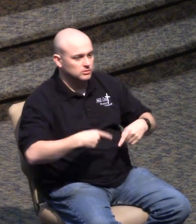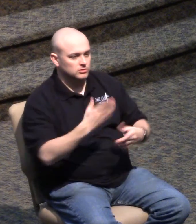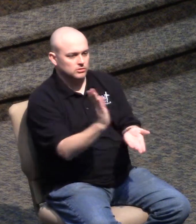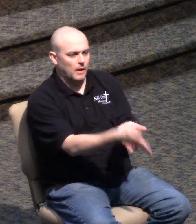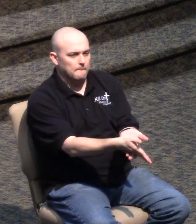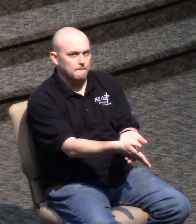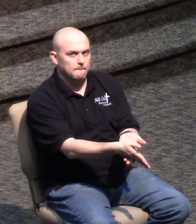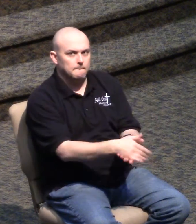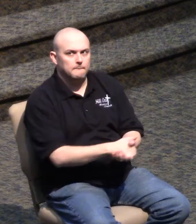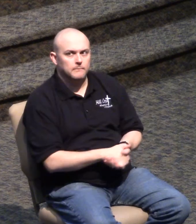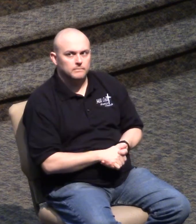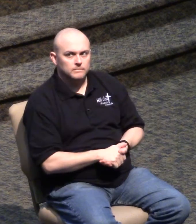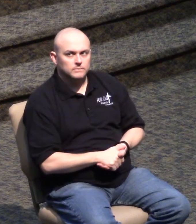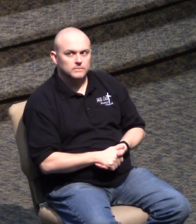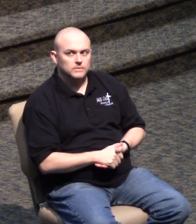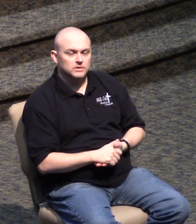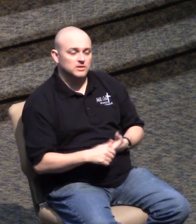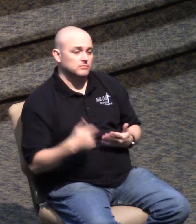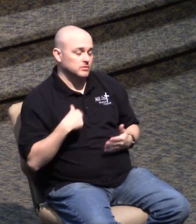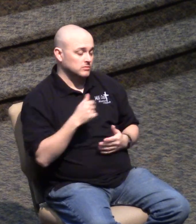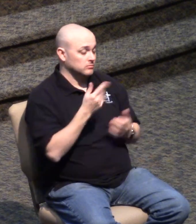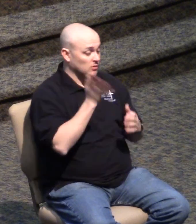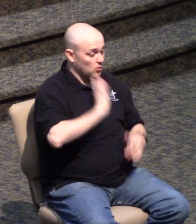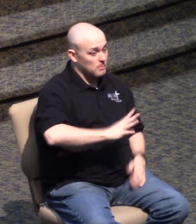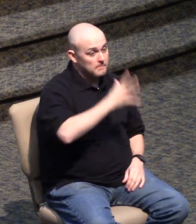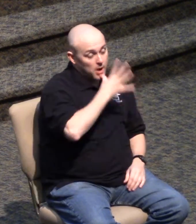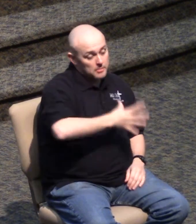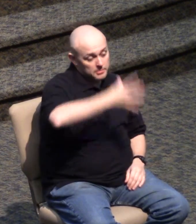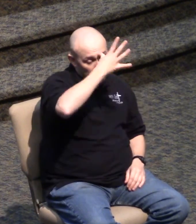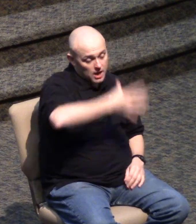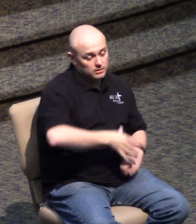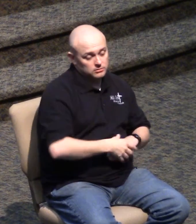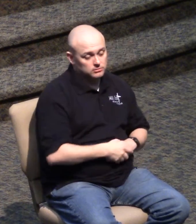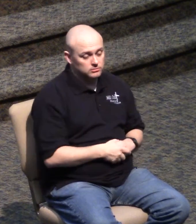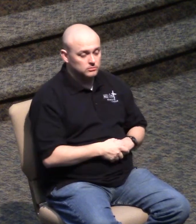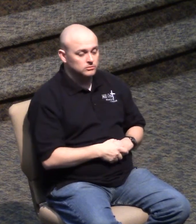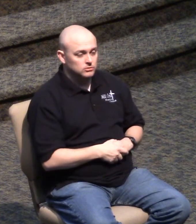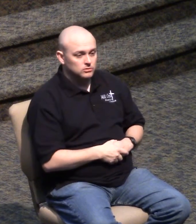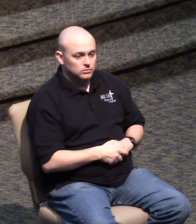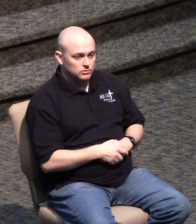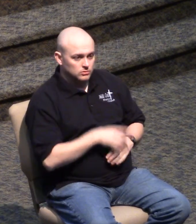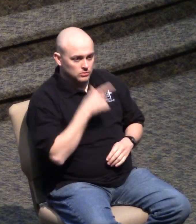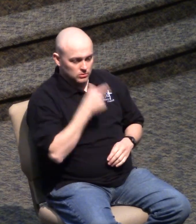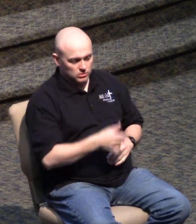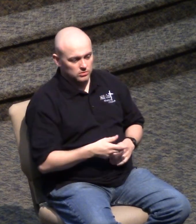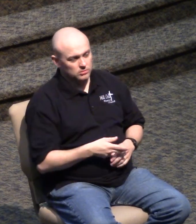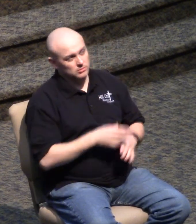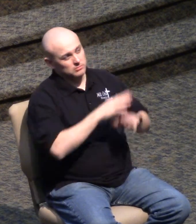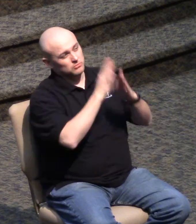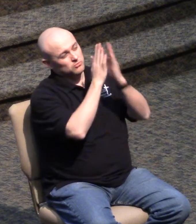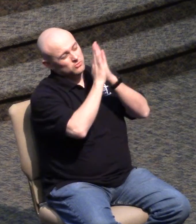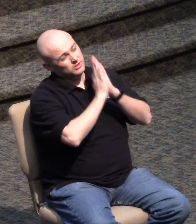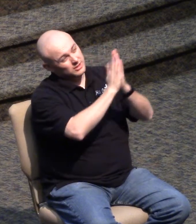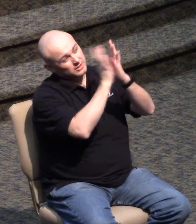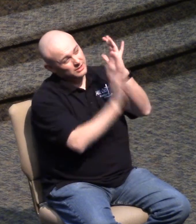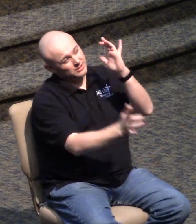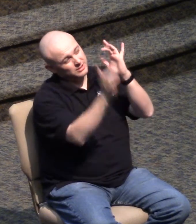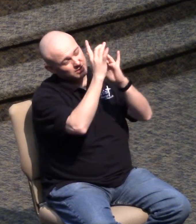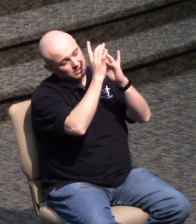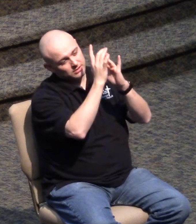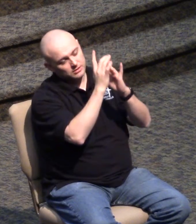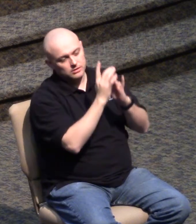cease. There have been mothers and fathers who have called the name Jesus at